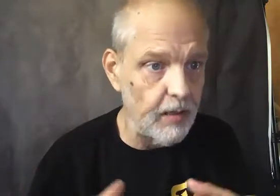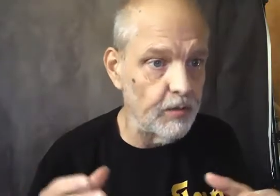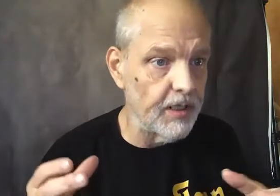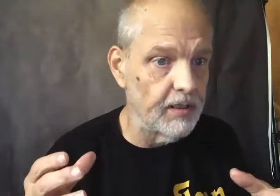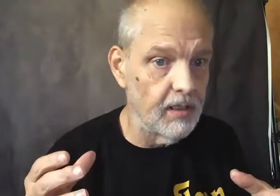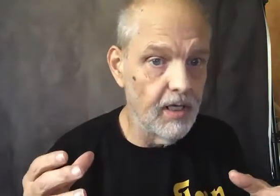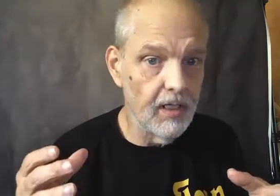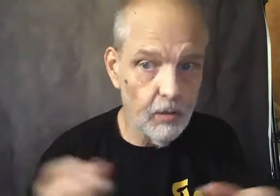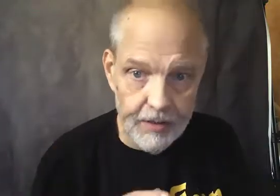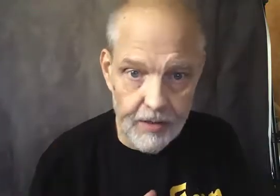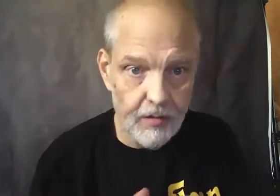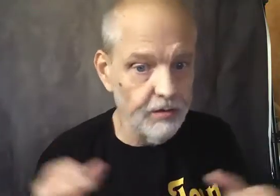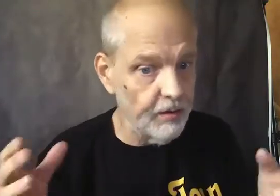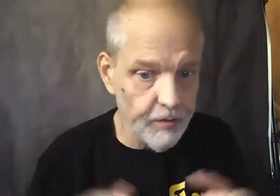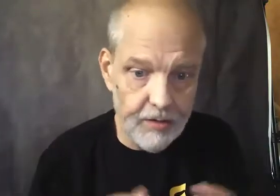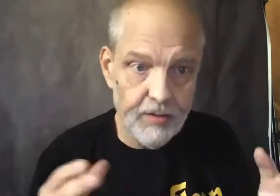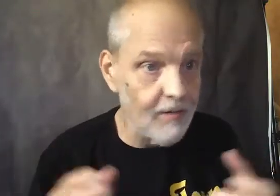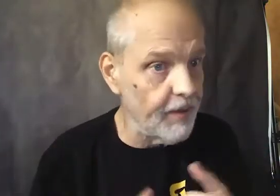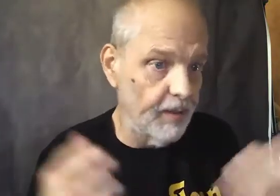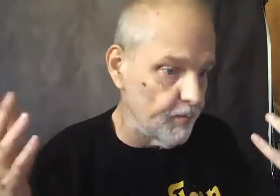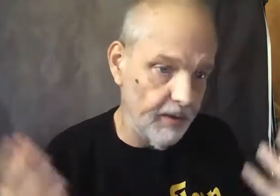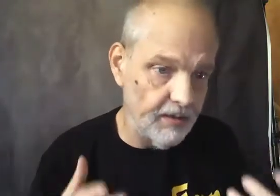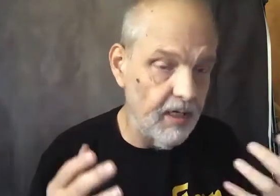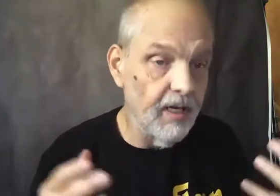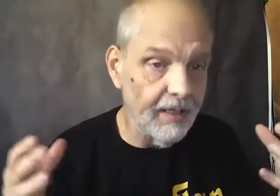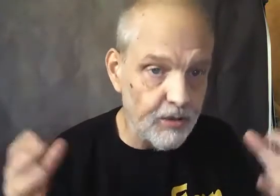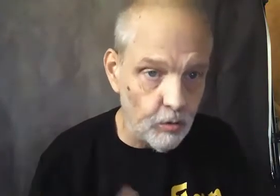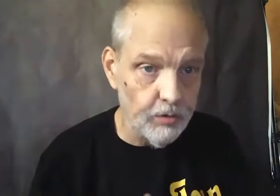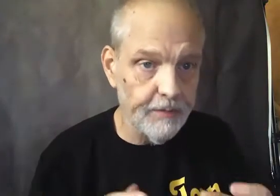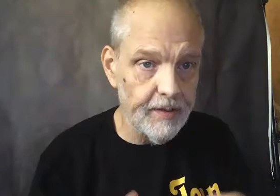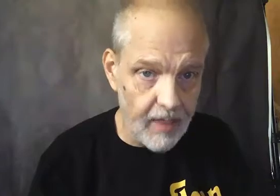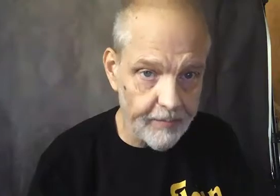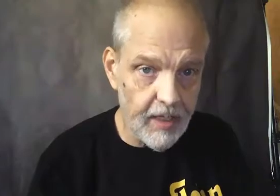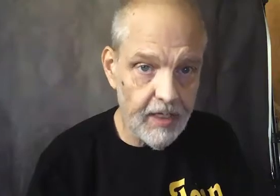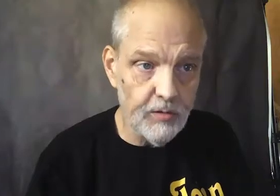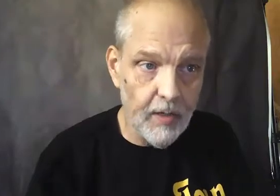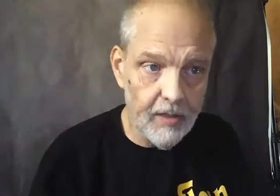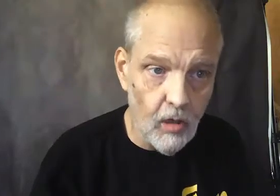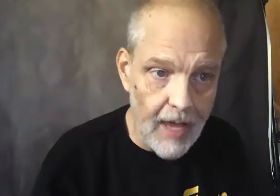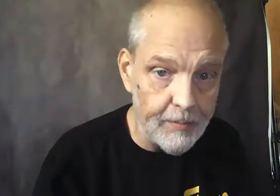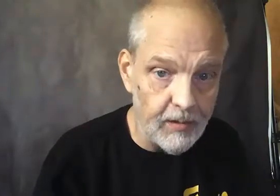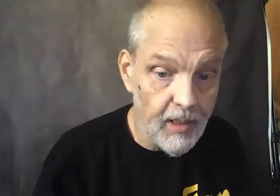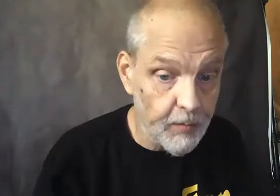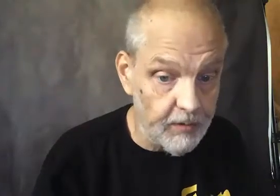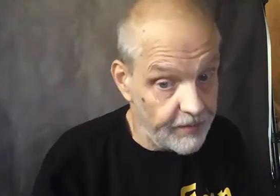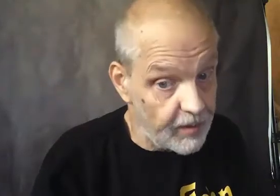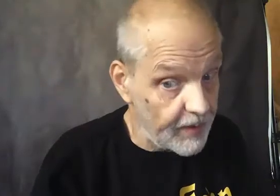language and learned each other's culture and learned each other's everything. That's in schools for the deaf is where it all happened. But think about